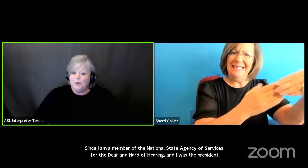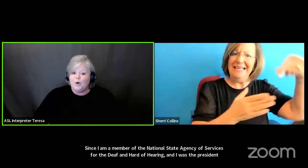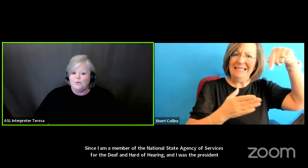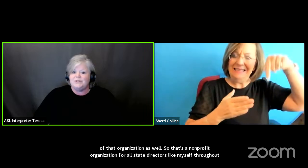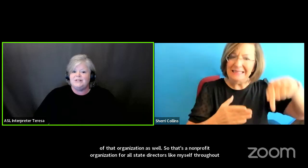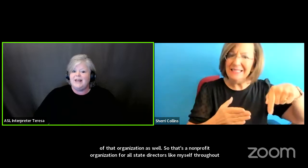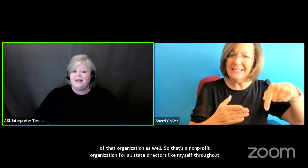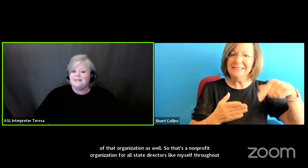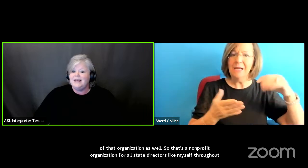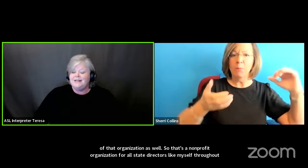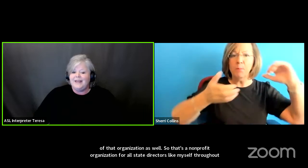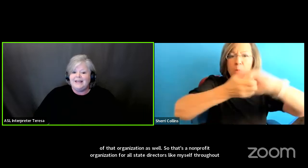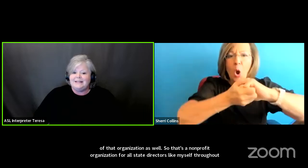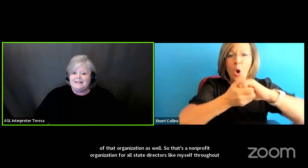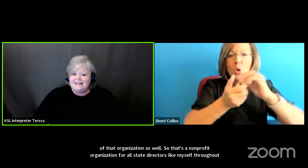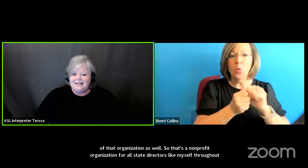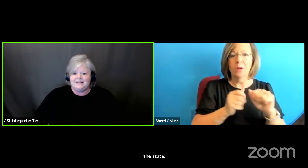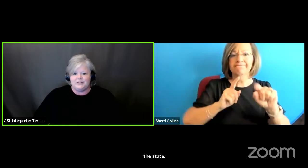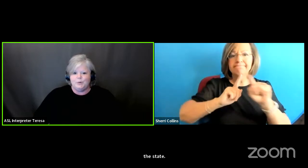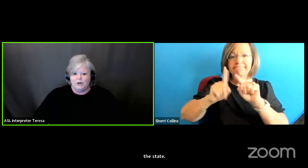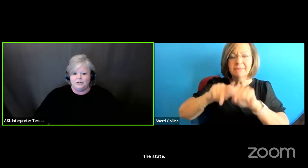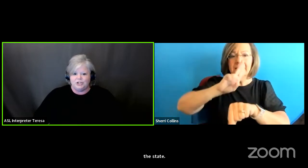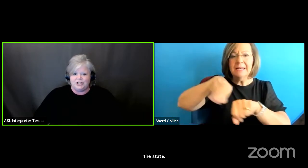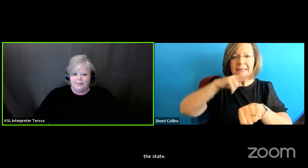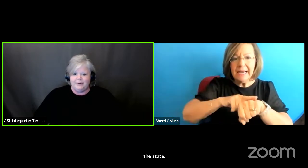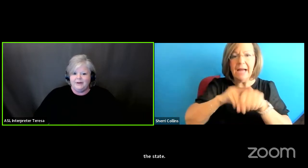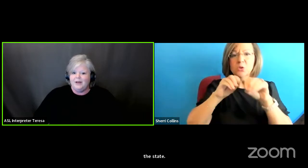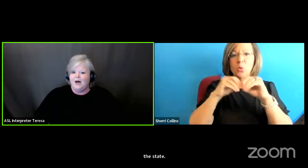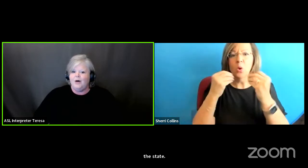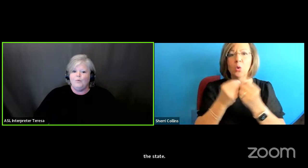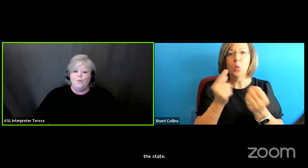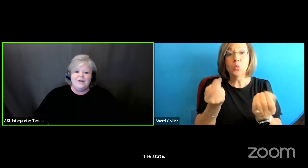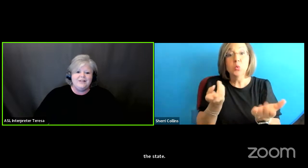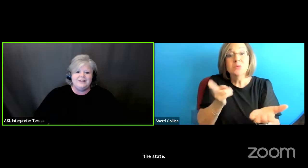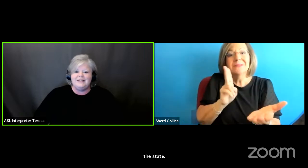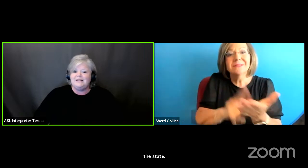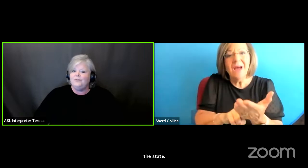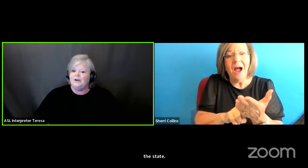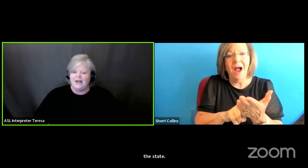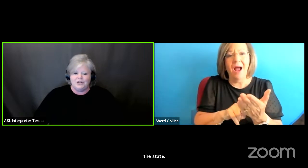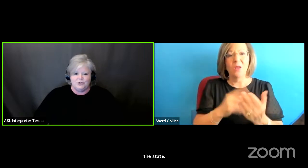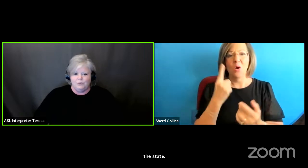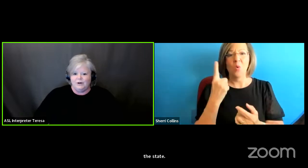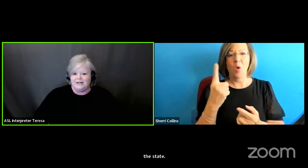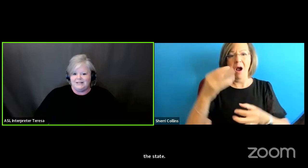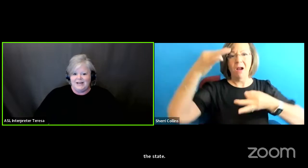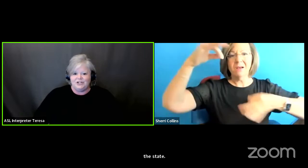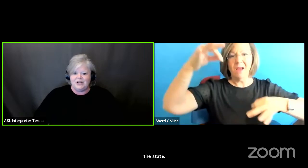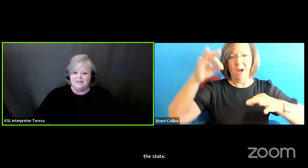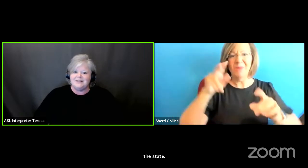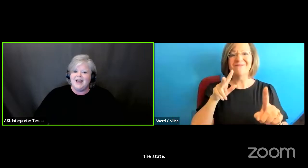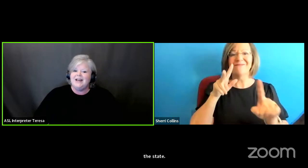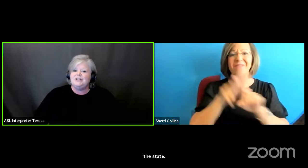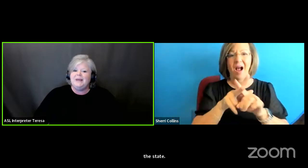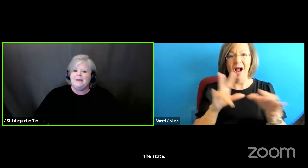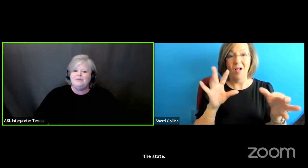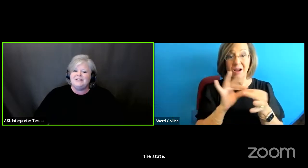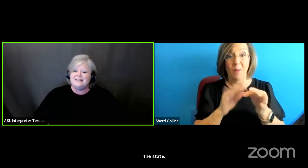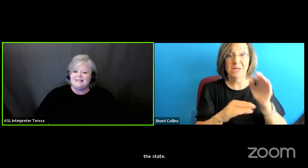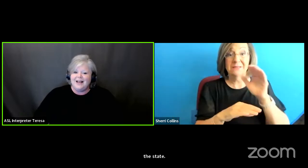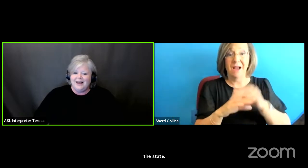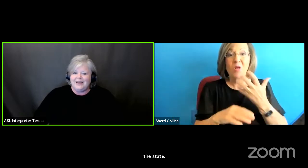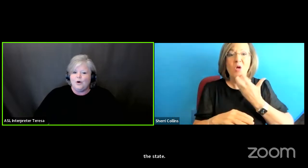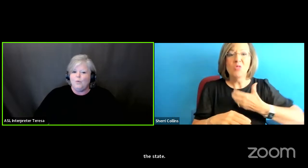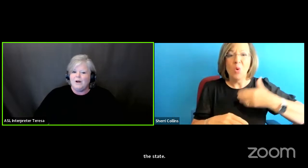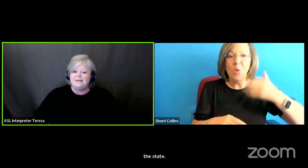I proposed that they lead this partnership with the different national organizations to be able